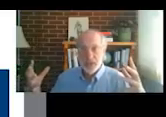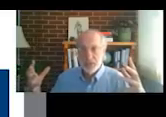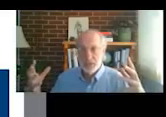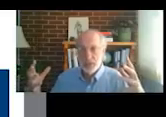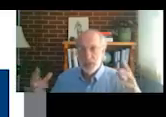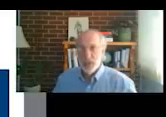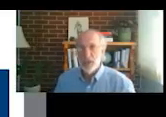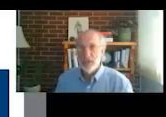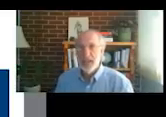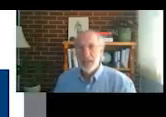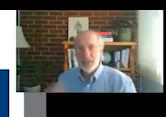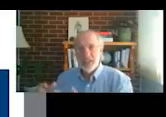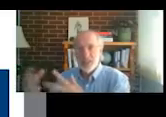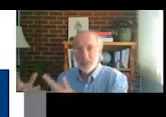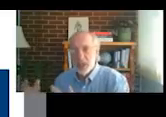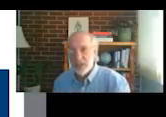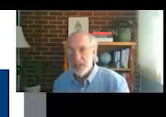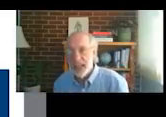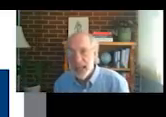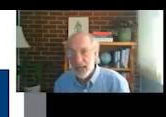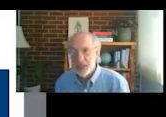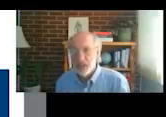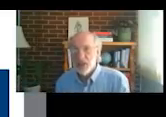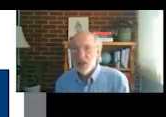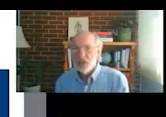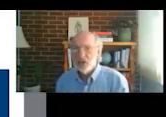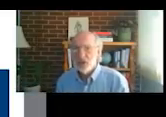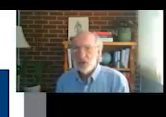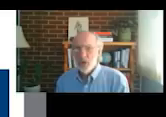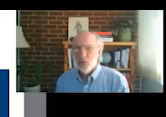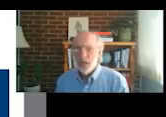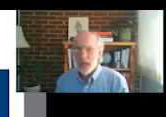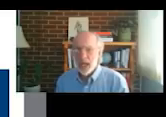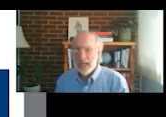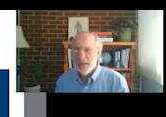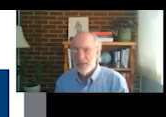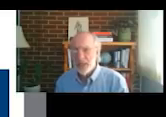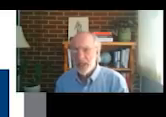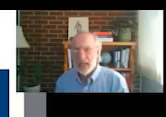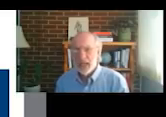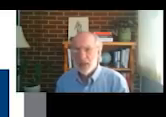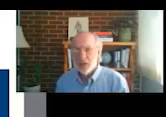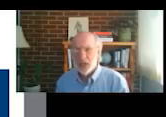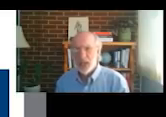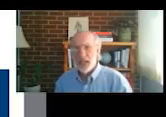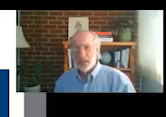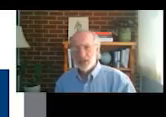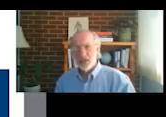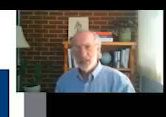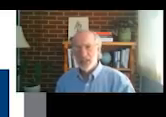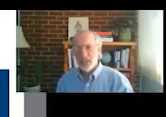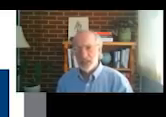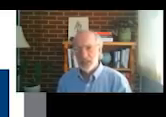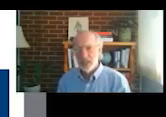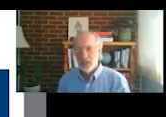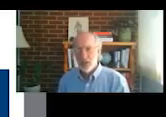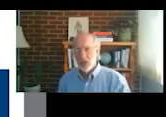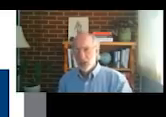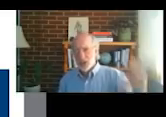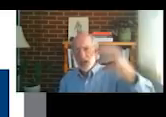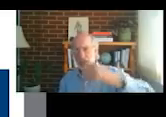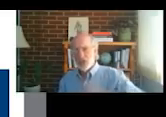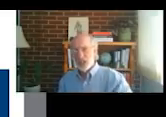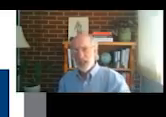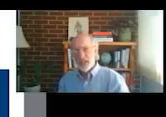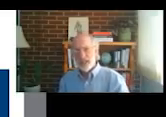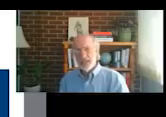something, of having some event happen. So when I have been out exercising on